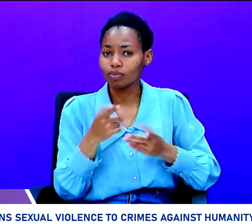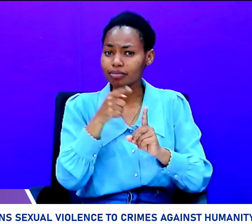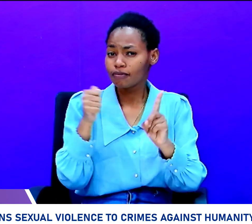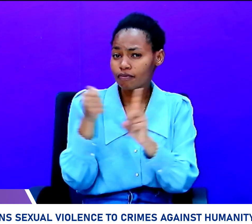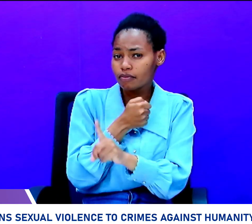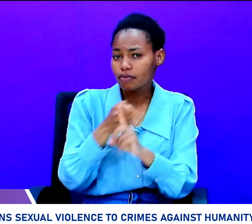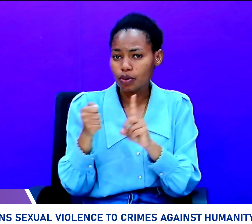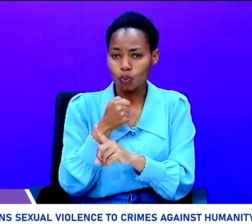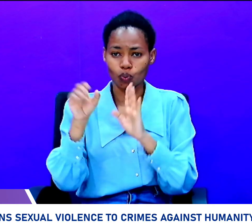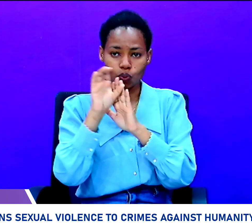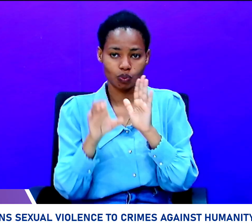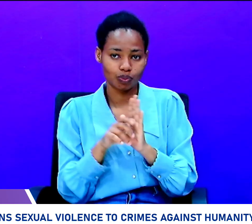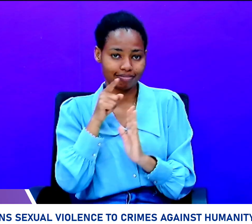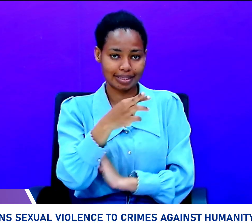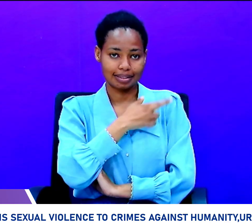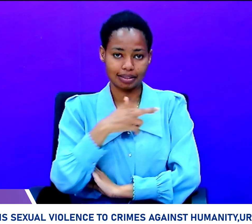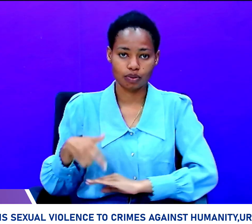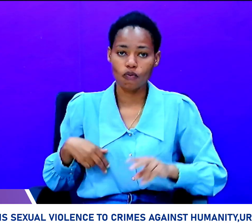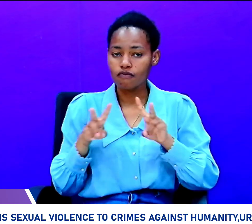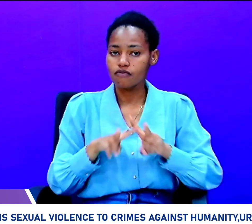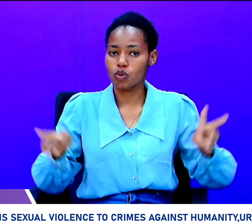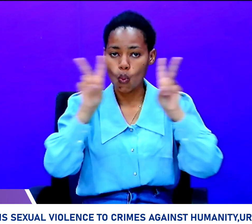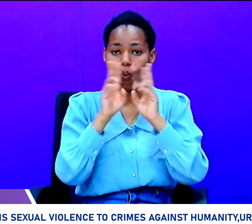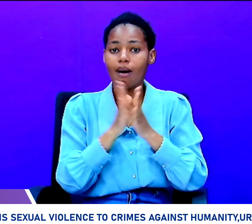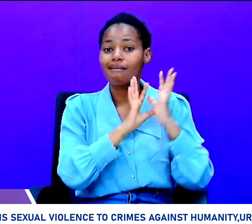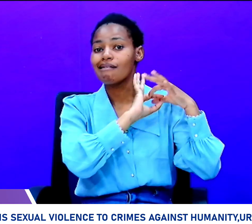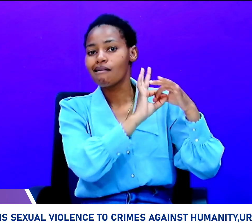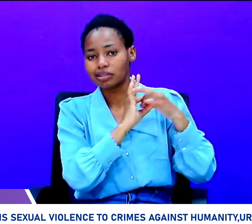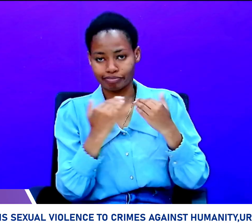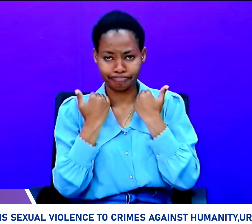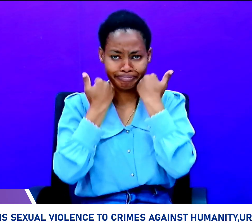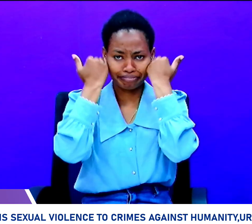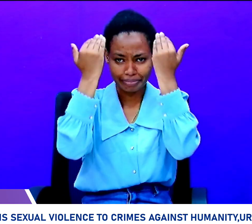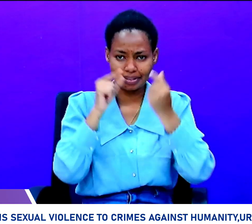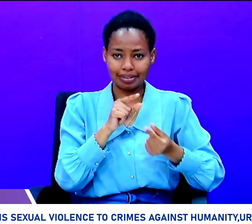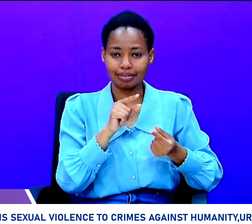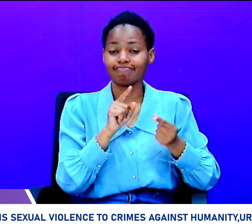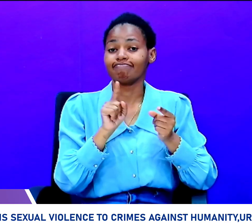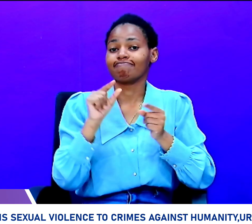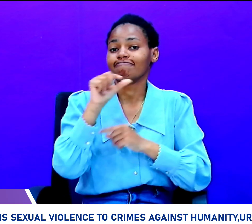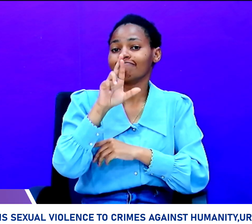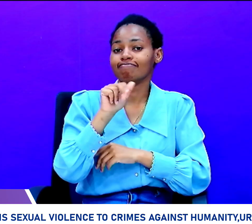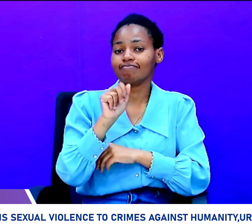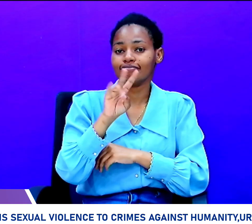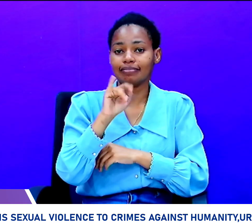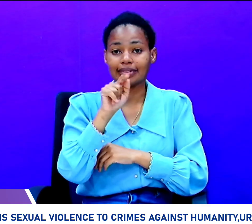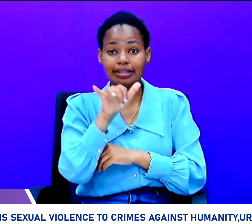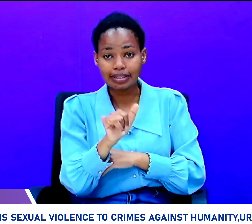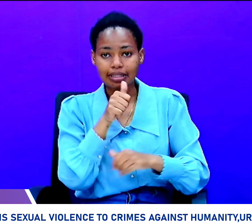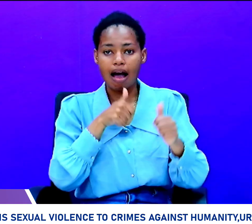She said that the offense violates the Constitution, religious values, and cultural norms, stressing its